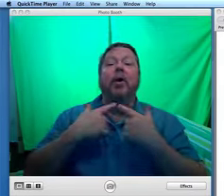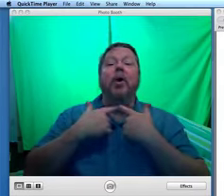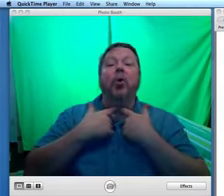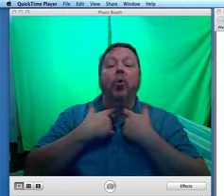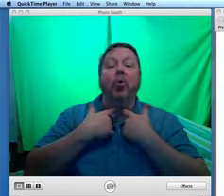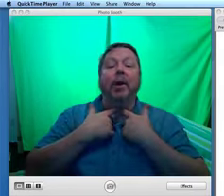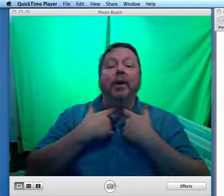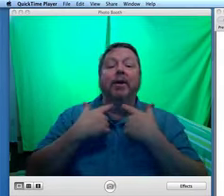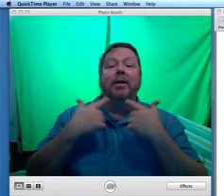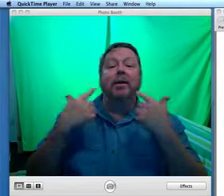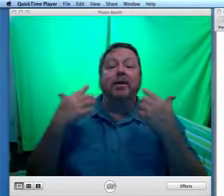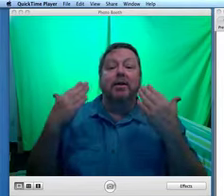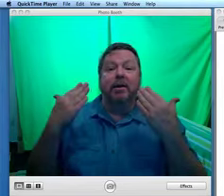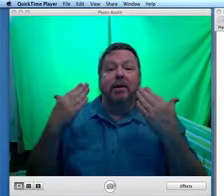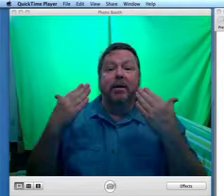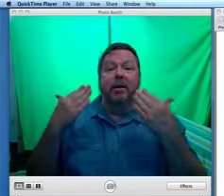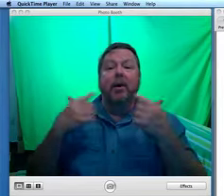Right? Wit.